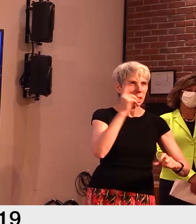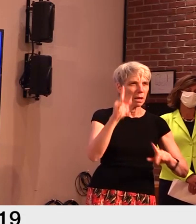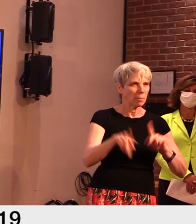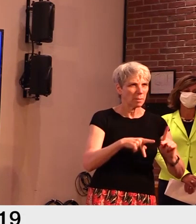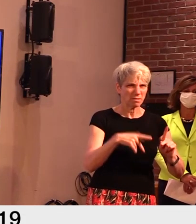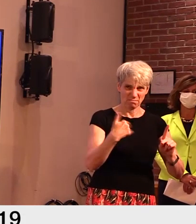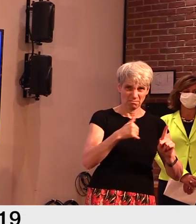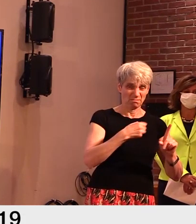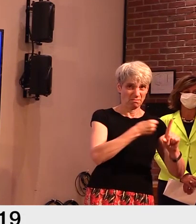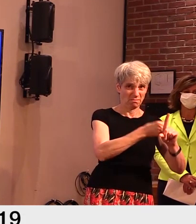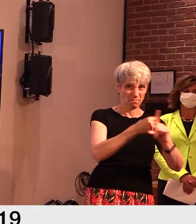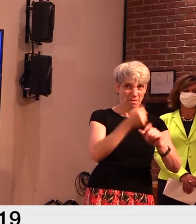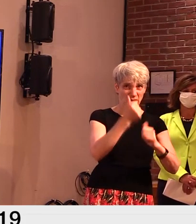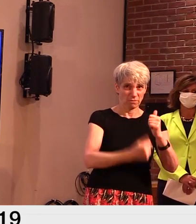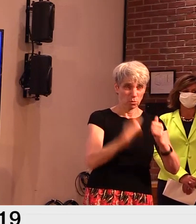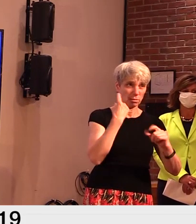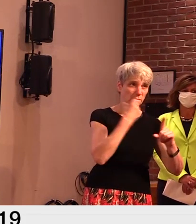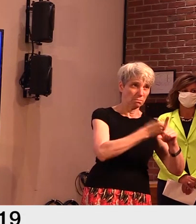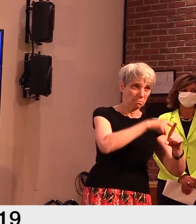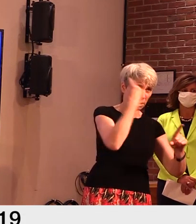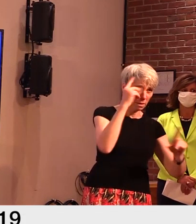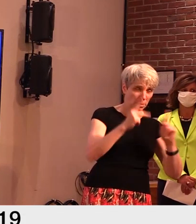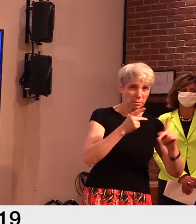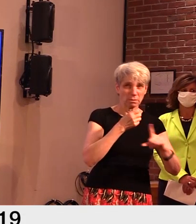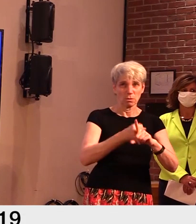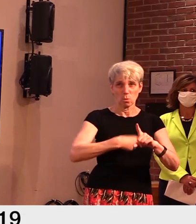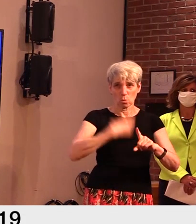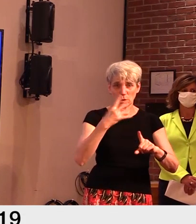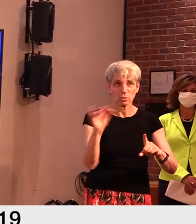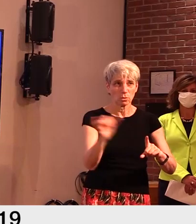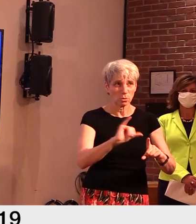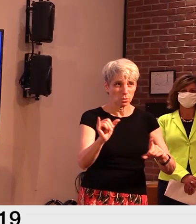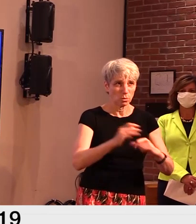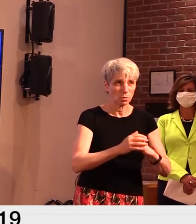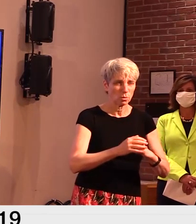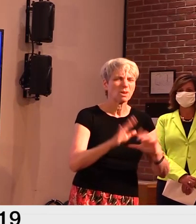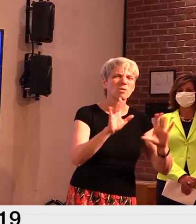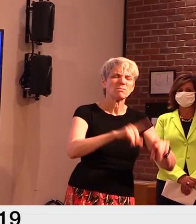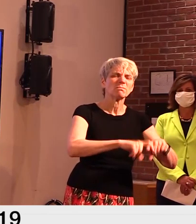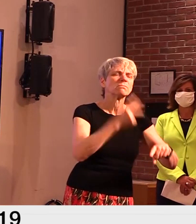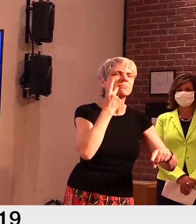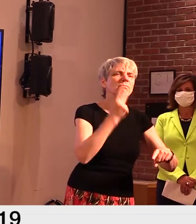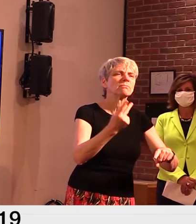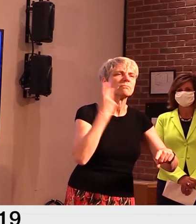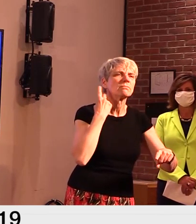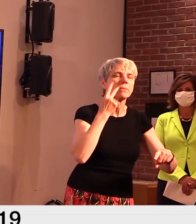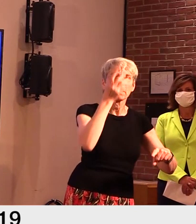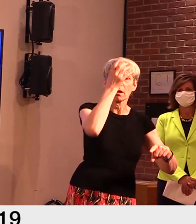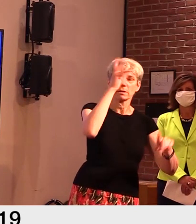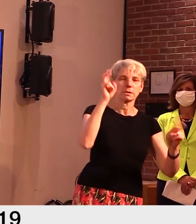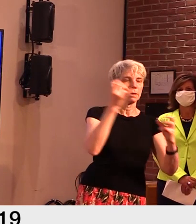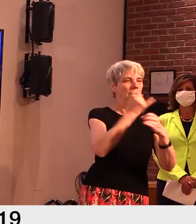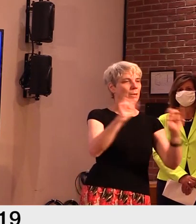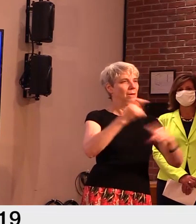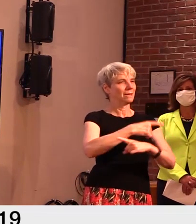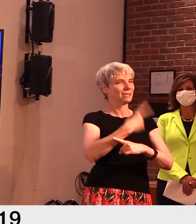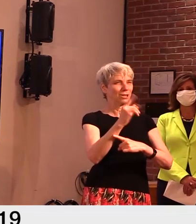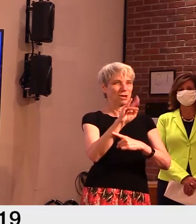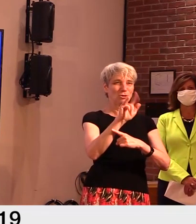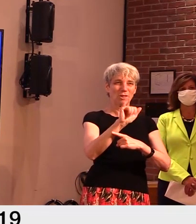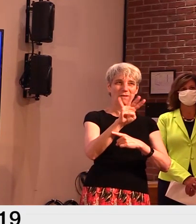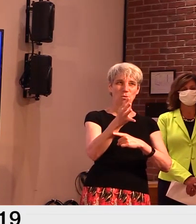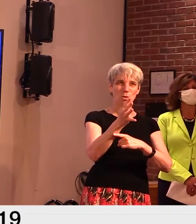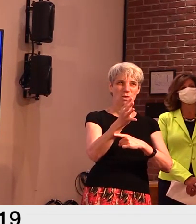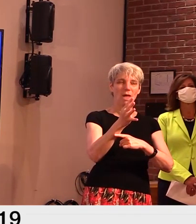Seeing the division of thought and understanding of systemic racism and its effect on all of